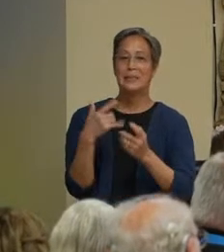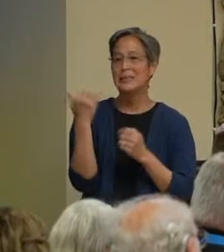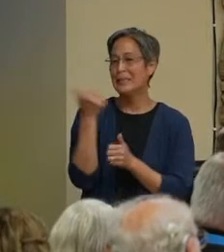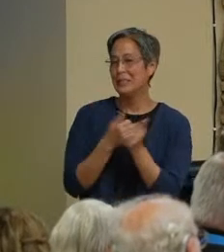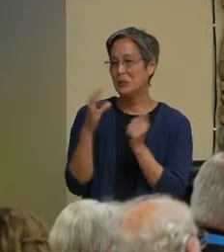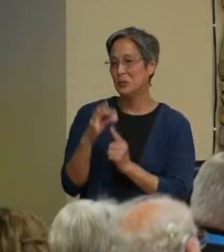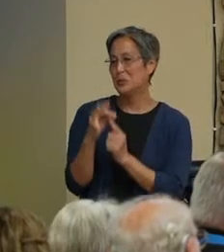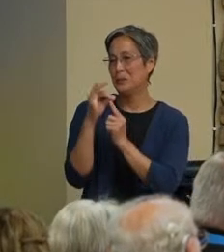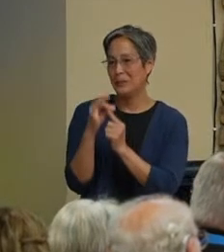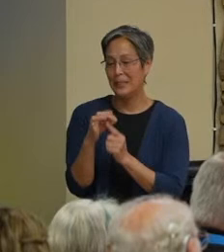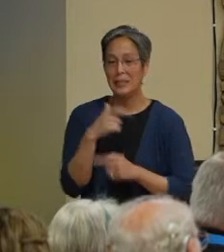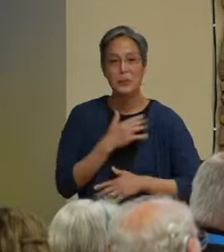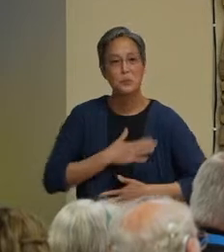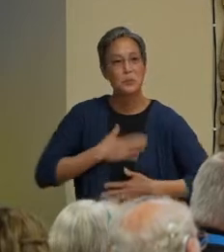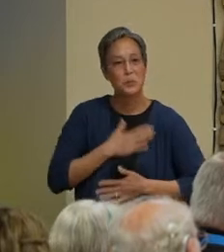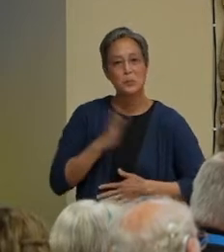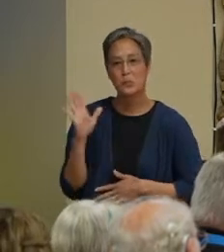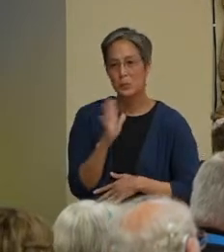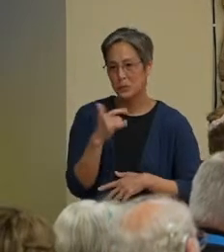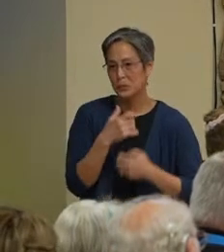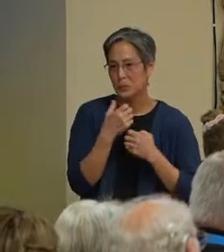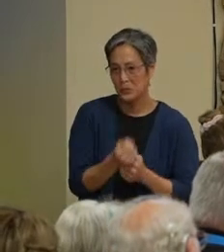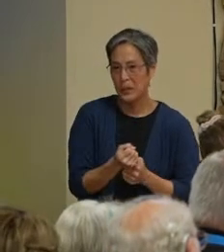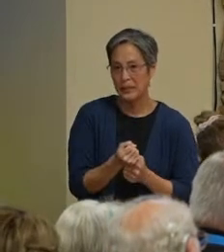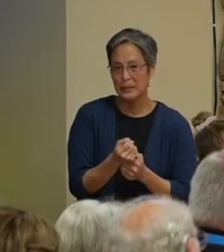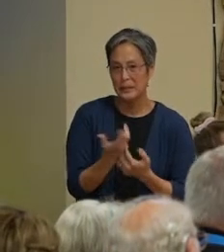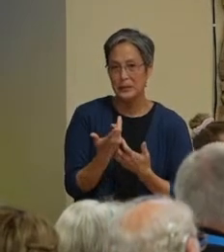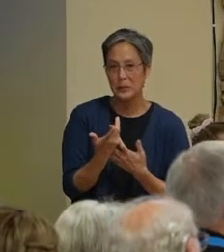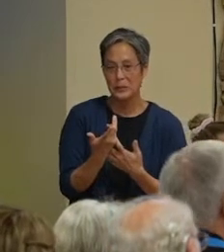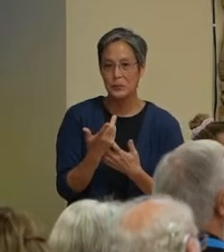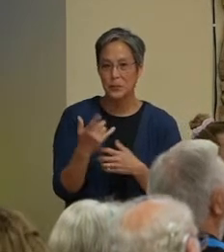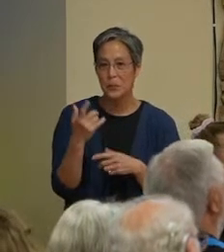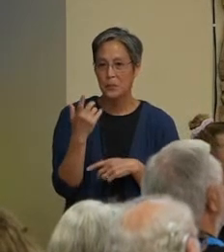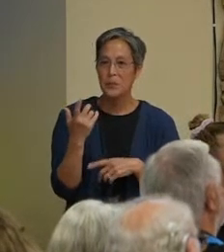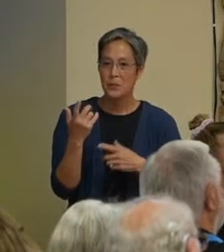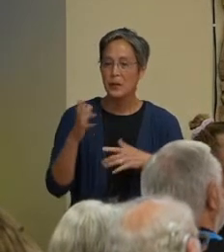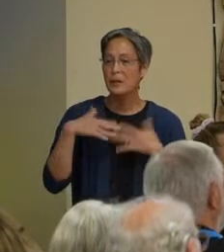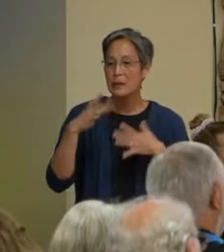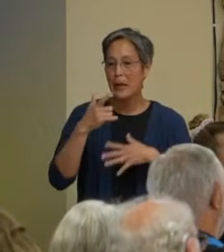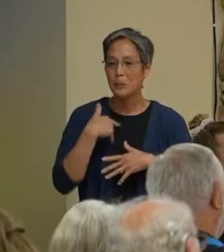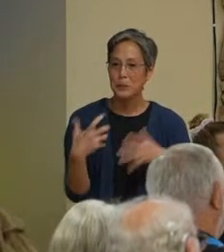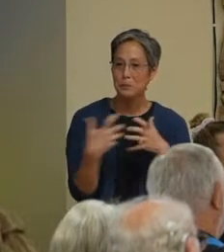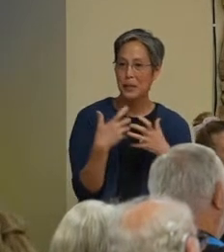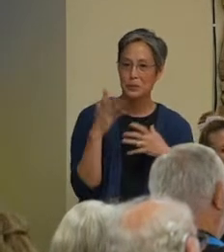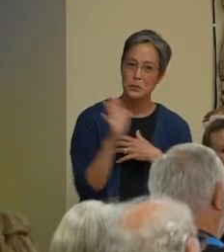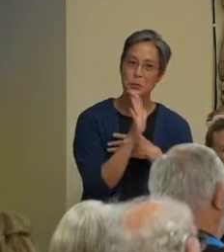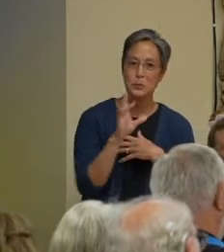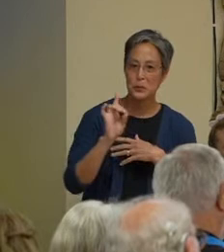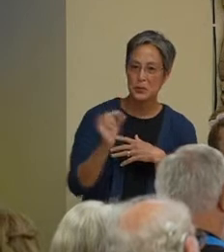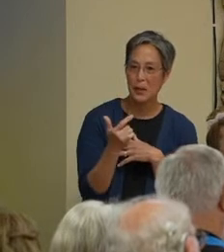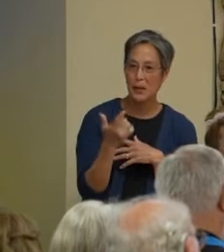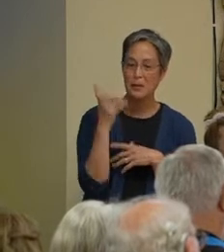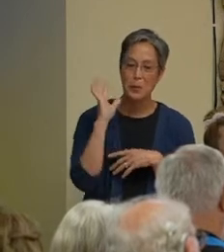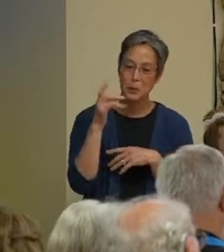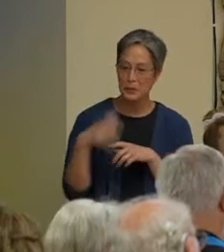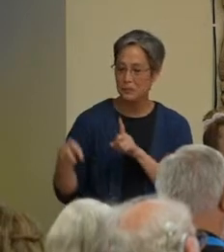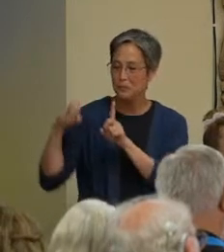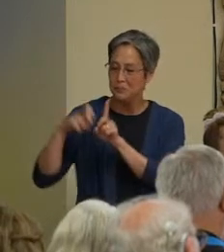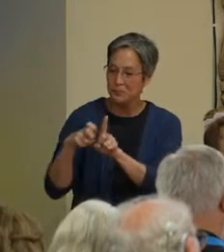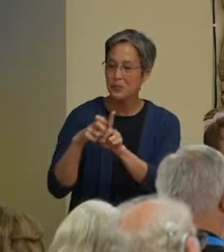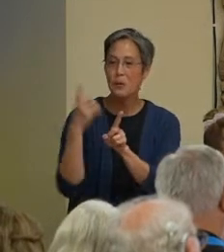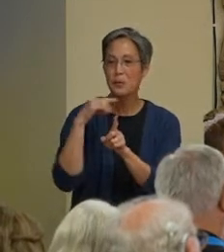very appreciative of the trust that you've put in me to match you with dogs that are going to be by your side for the next decade.